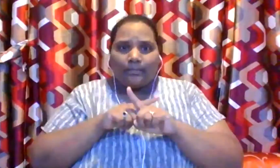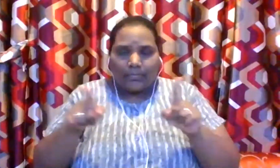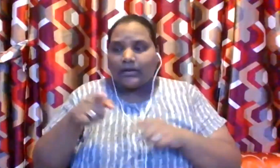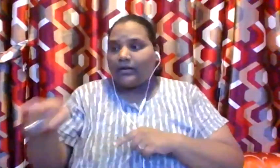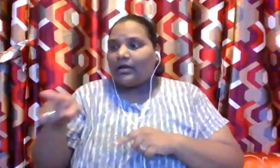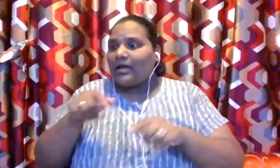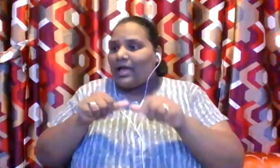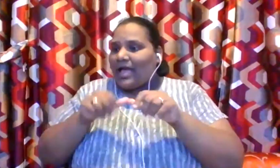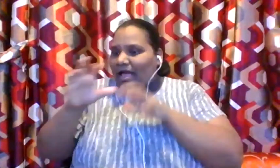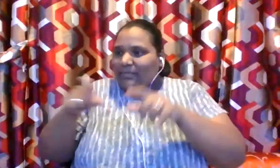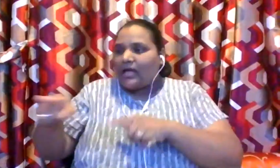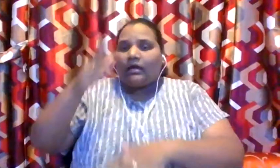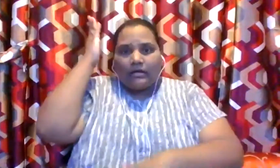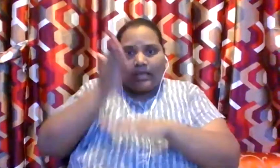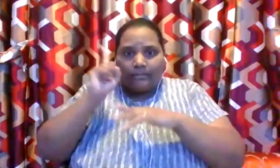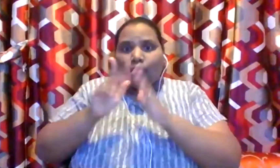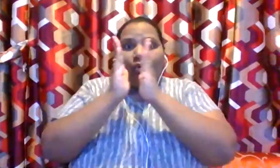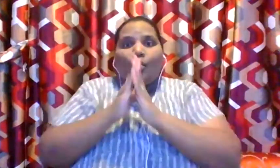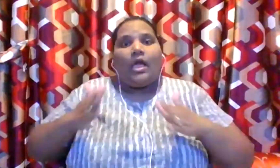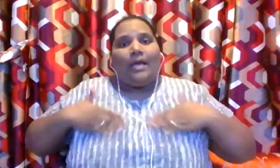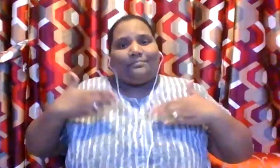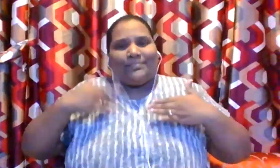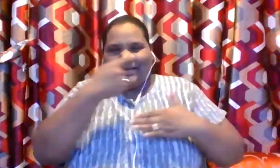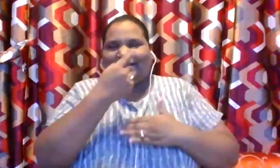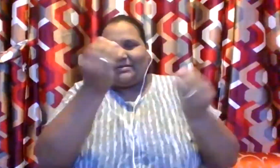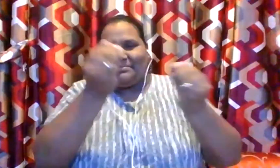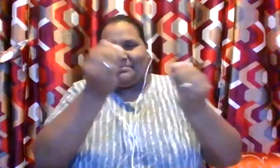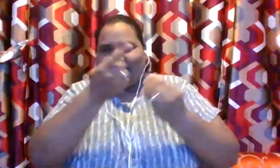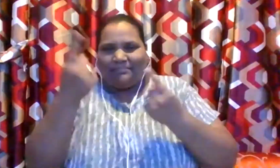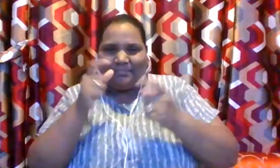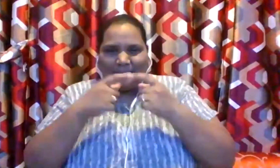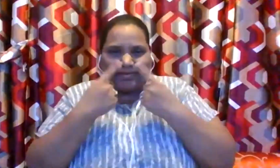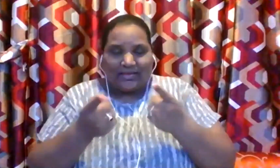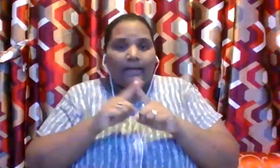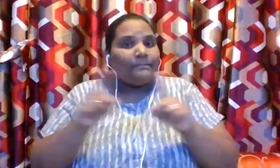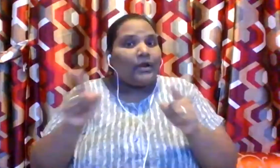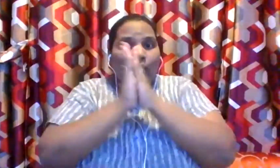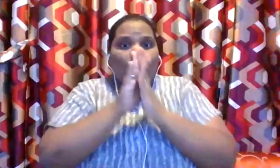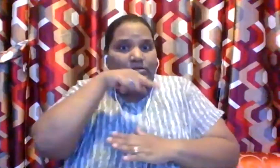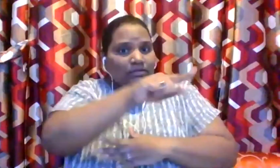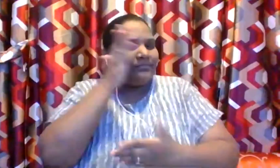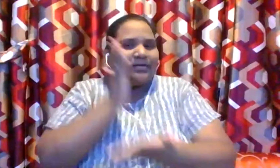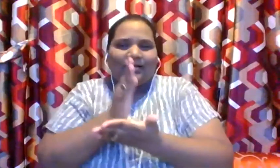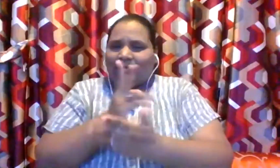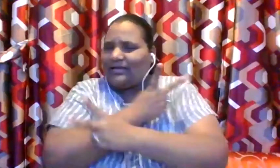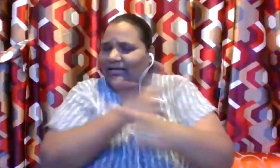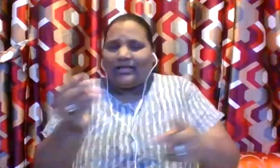not happen for tasting non vegetarian food. When the Vedas offer a